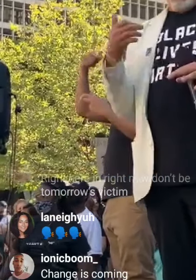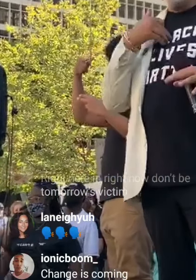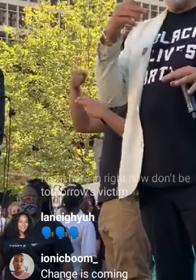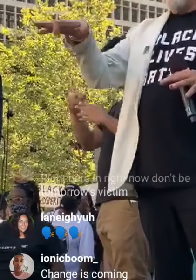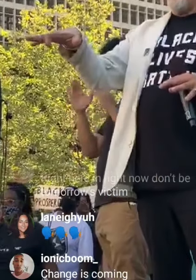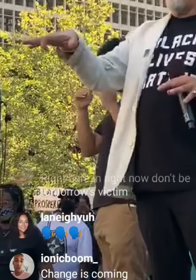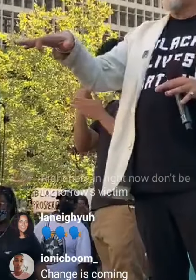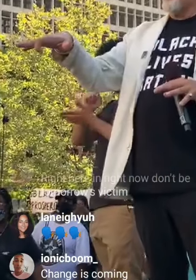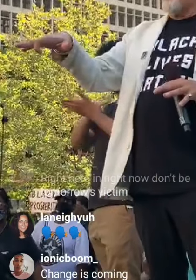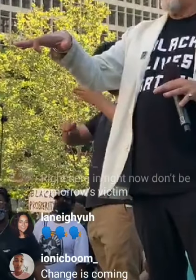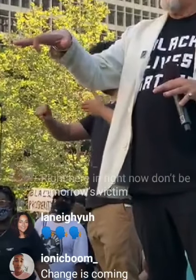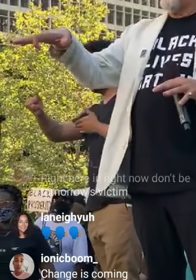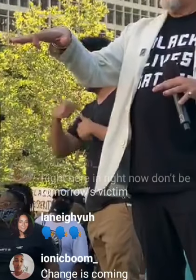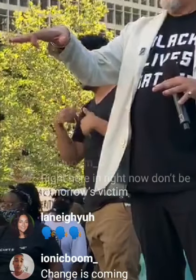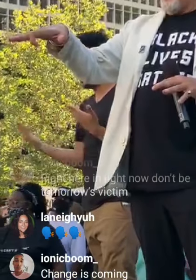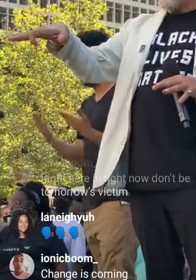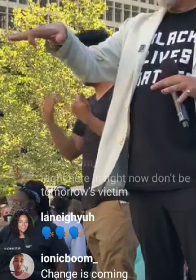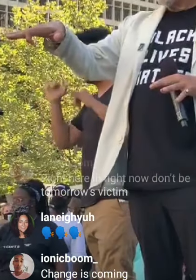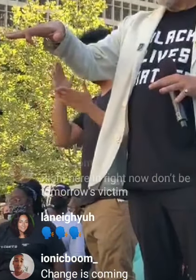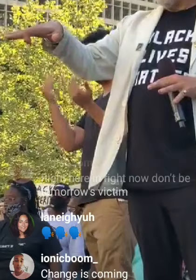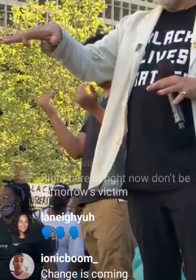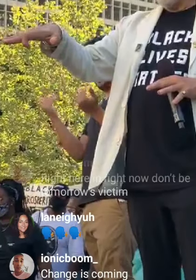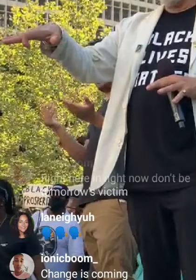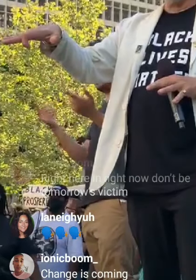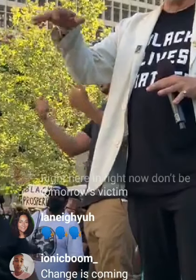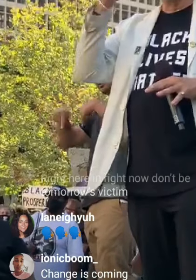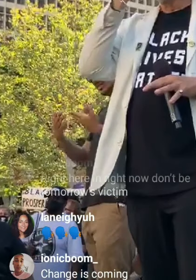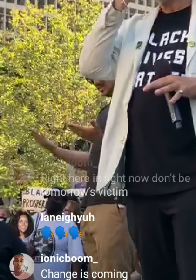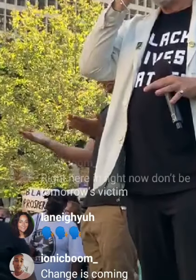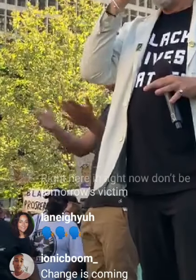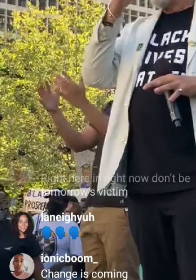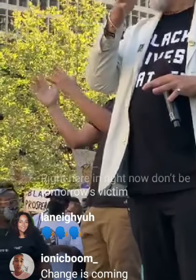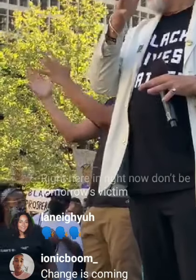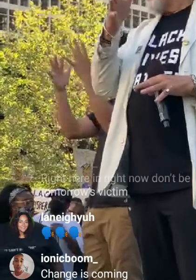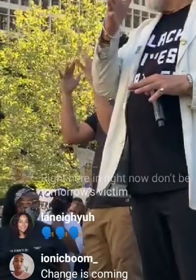when we come here, I'll be here. How about y'all? Yeah. Huh?